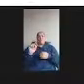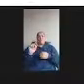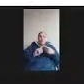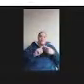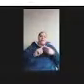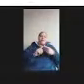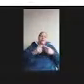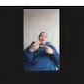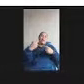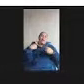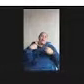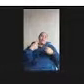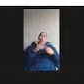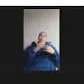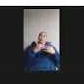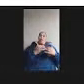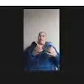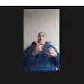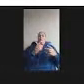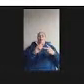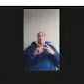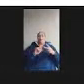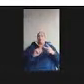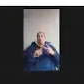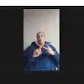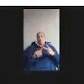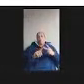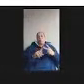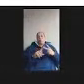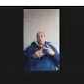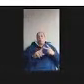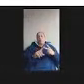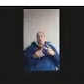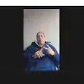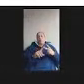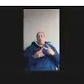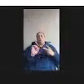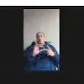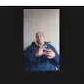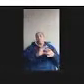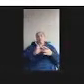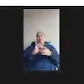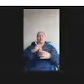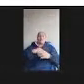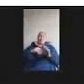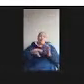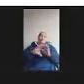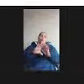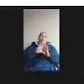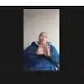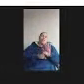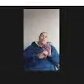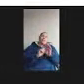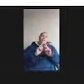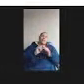sound financial management, and 2, the links to the Code of Ethics in Schedule